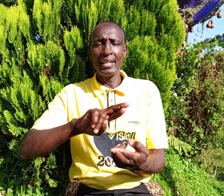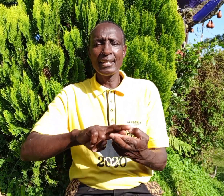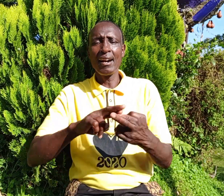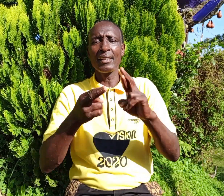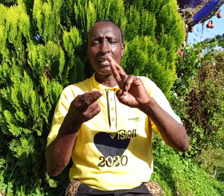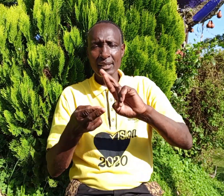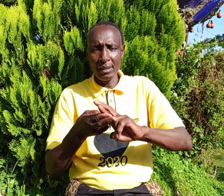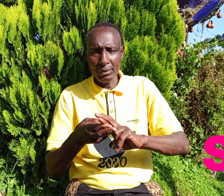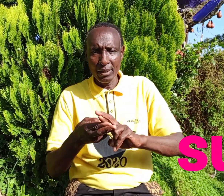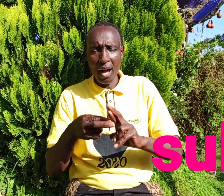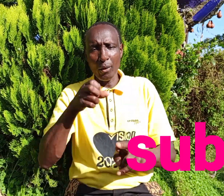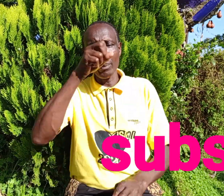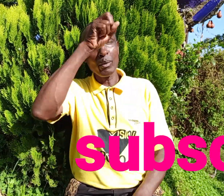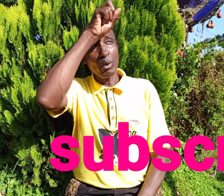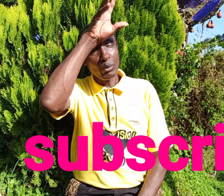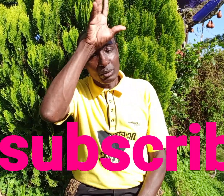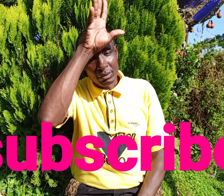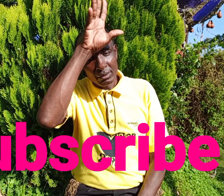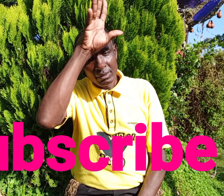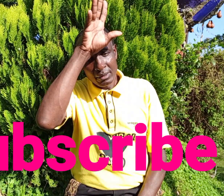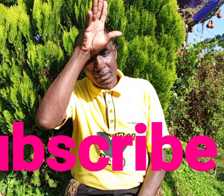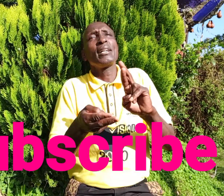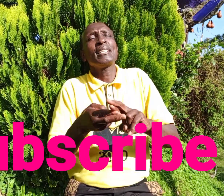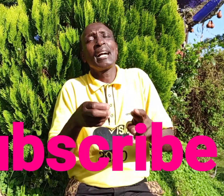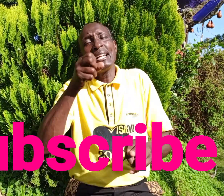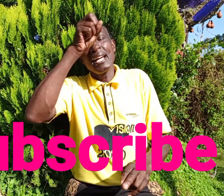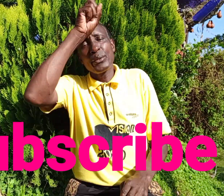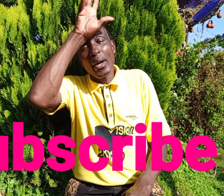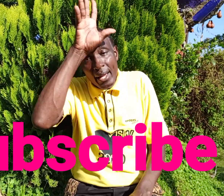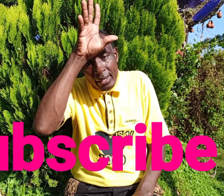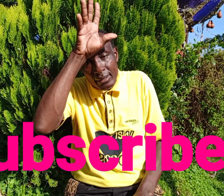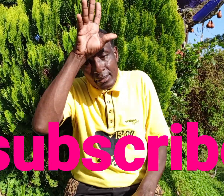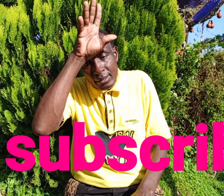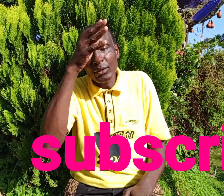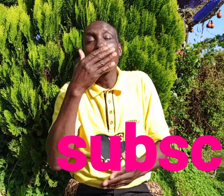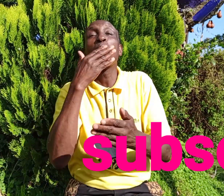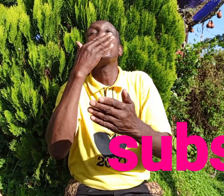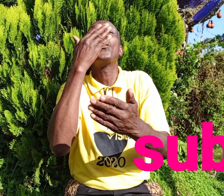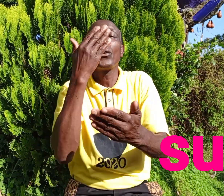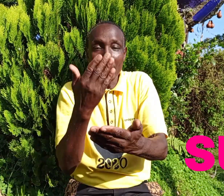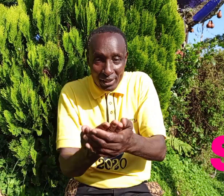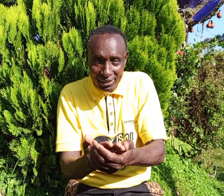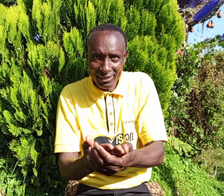Kilinjige ak relatives ang kobo kung'ut. Kanechwe kongoi.